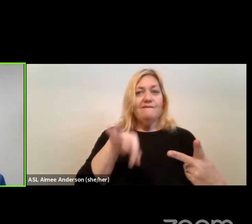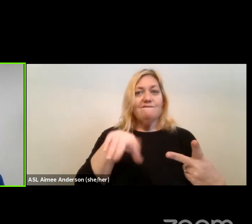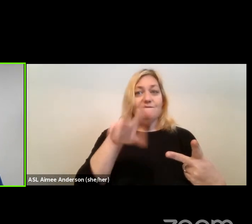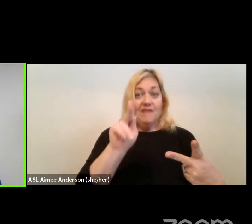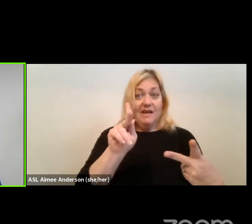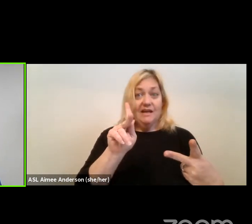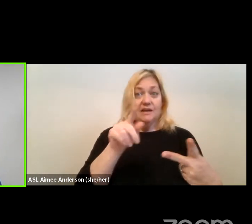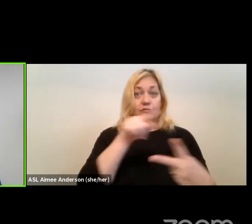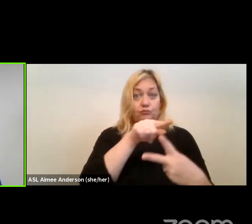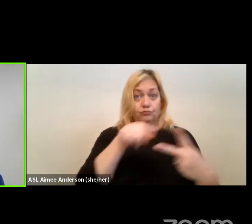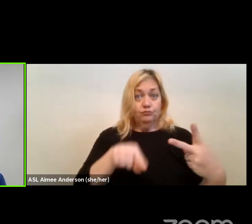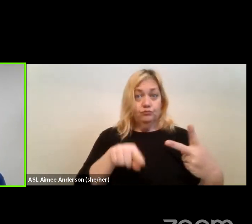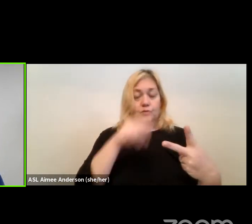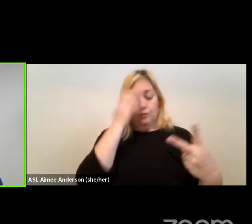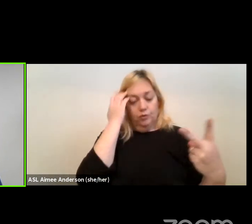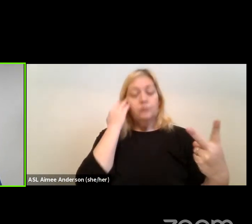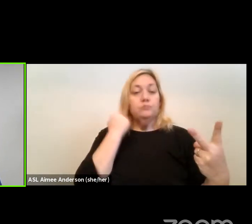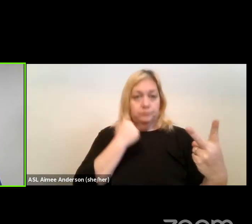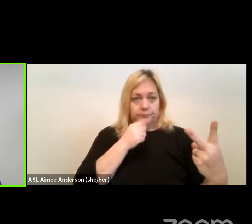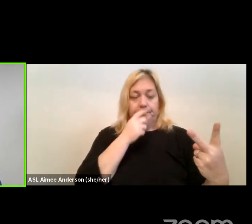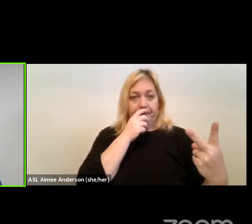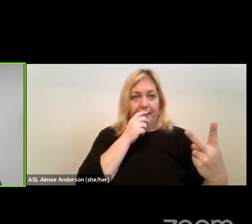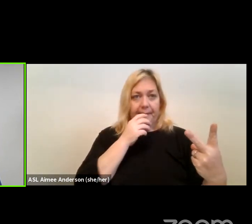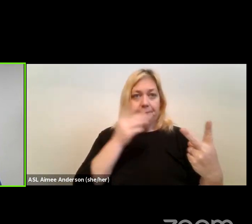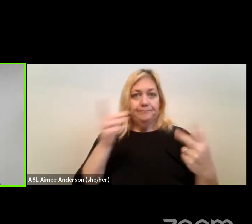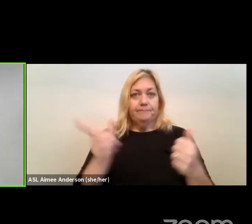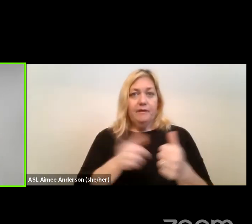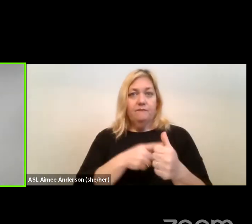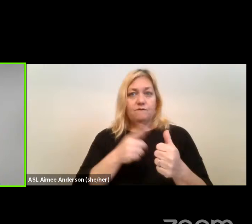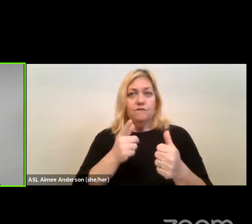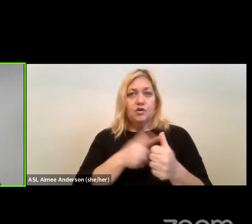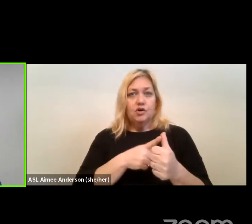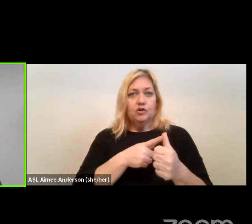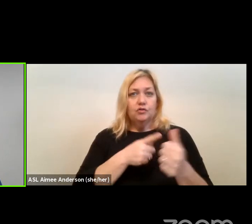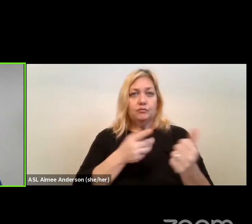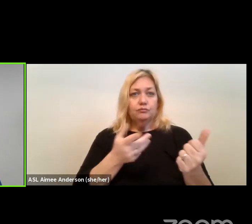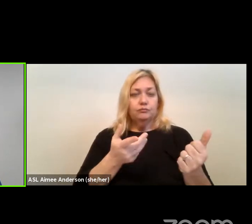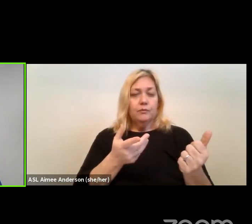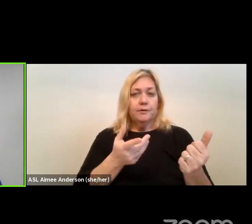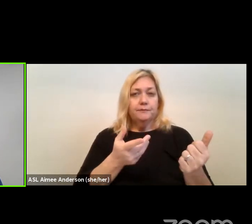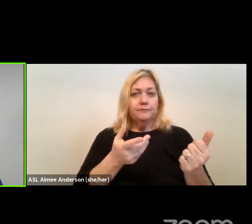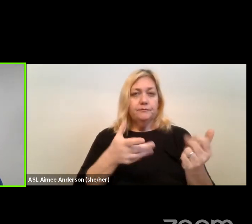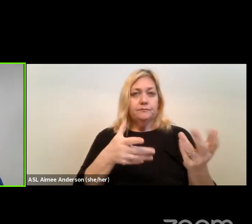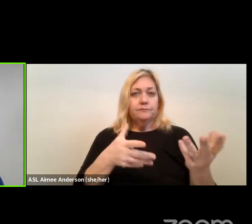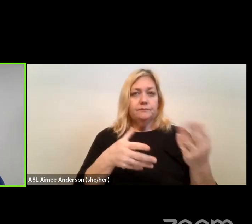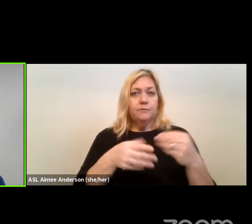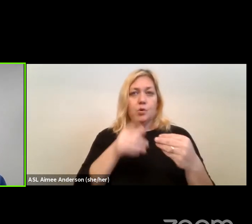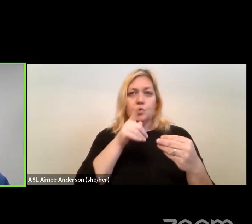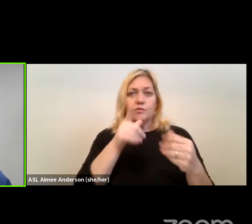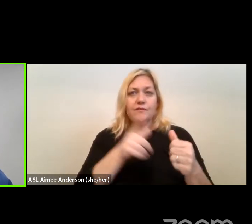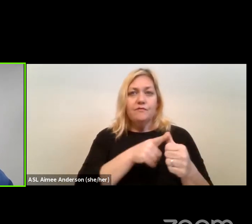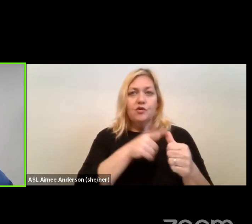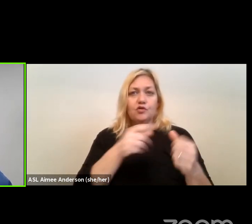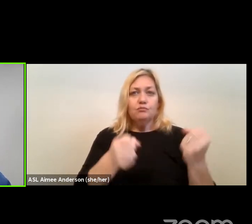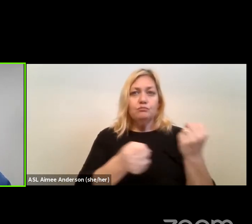All right, I see just those 2. All right, let's go to whoever was the first pro